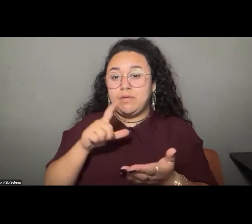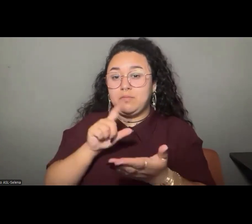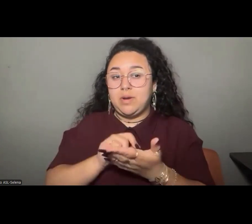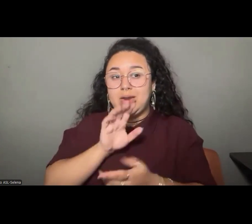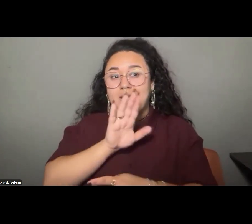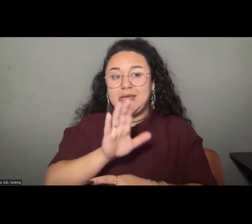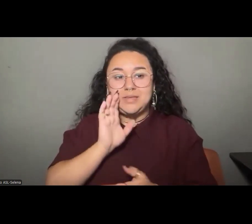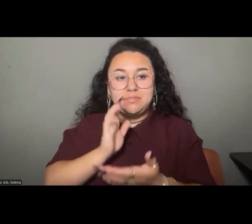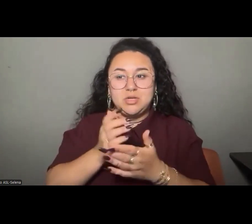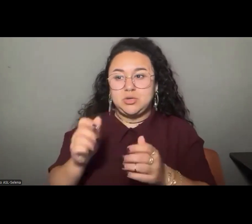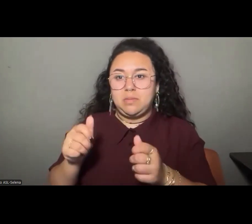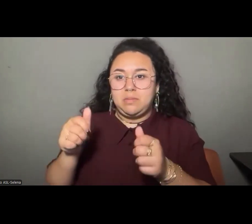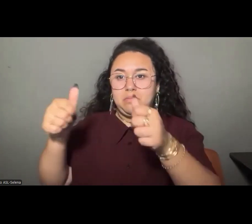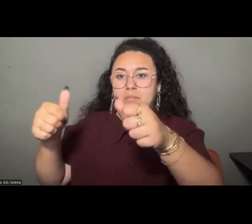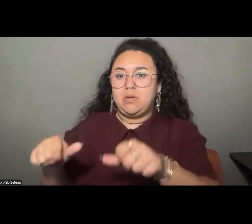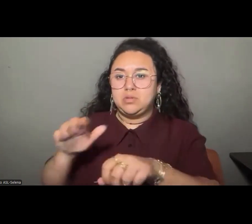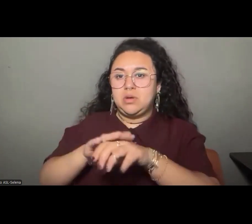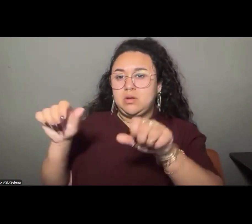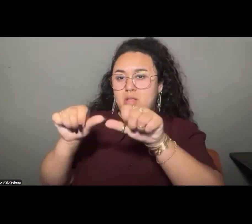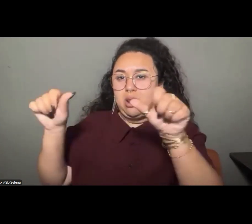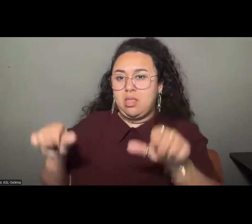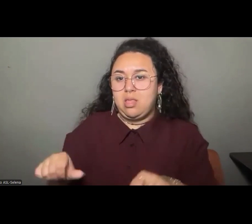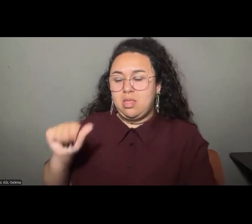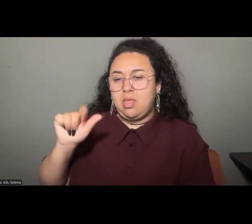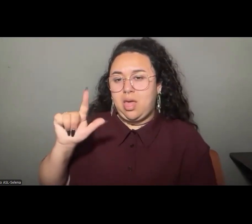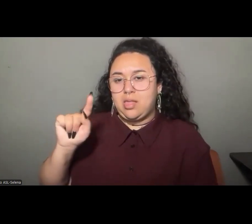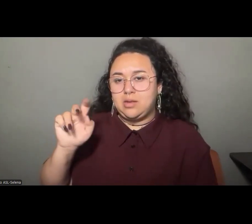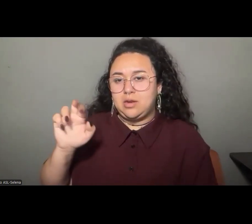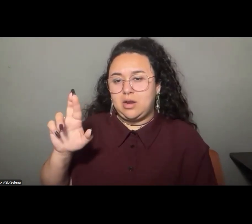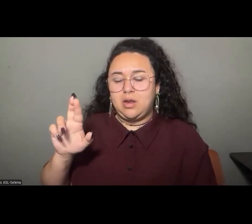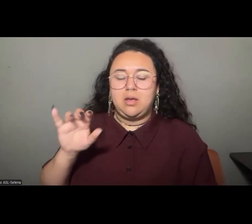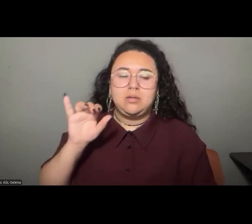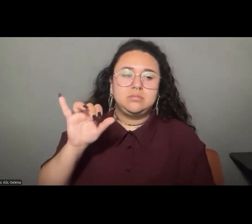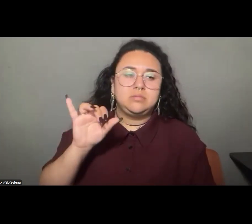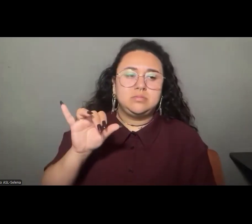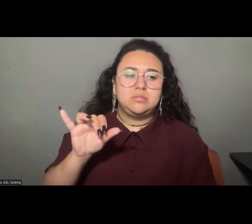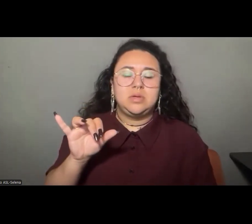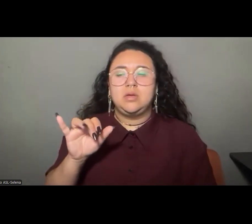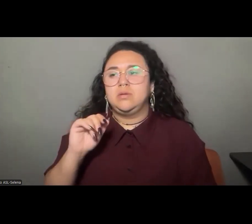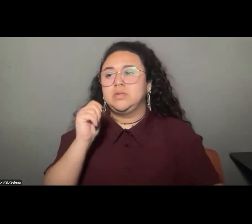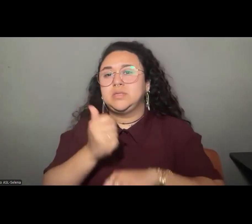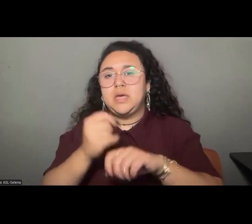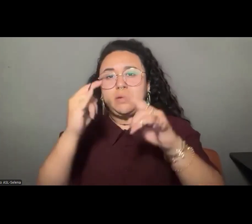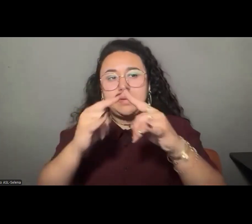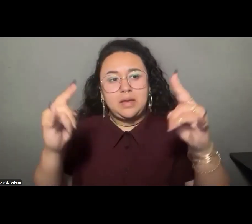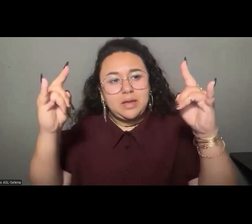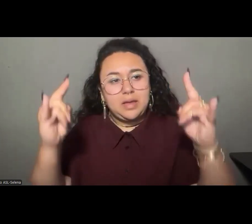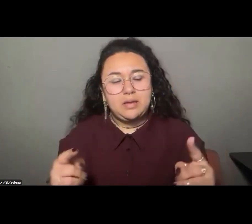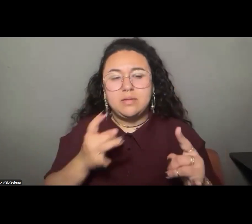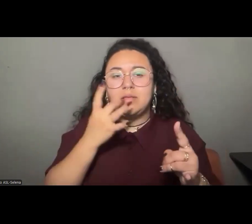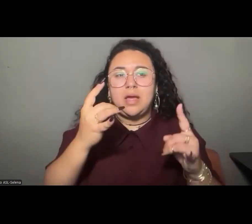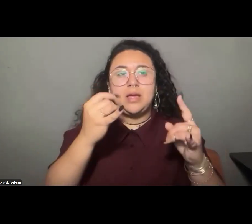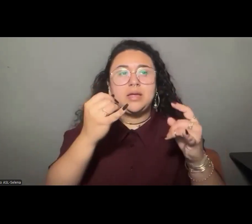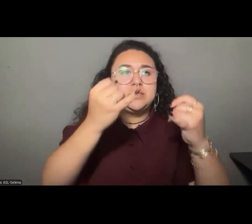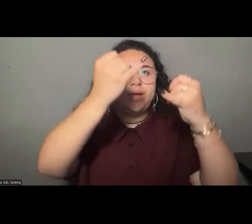the altar. And it was also the perfect storm of like, I'm setting up the canopy, we're setting up the lights, we're hanging up the art.